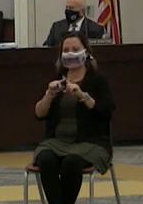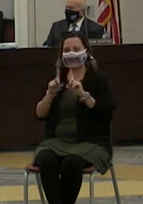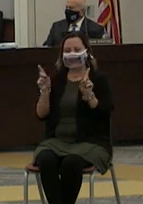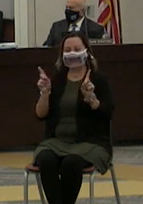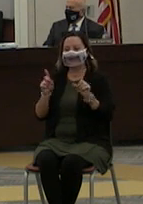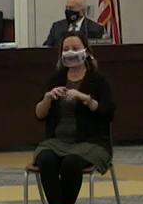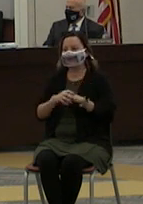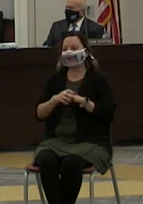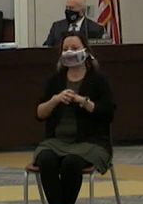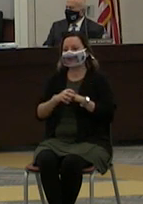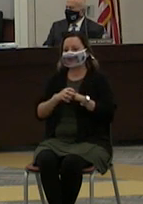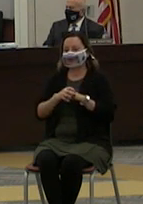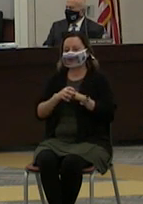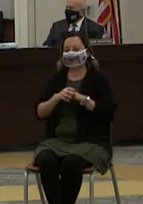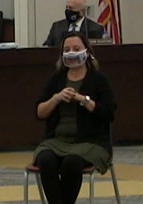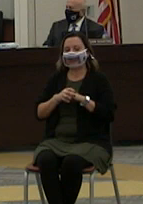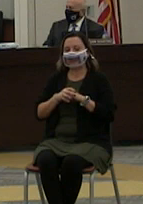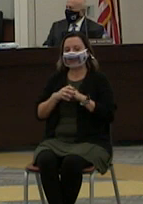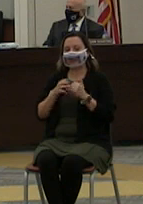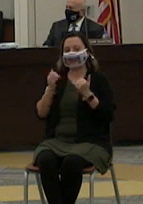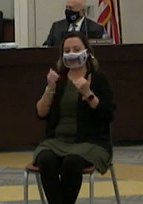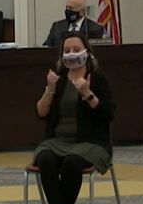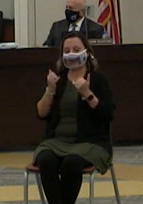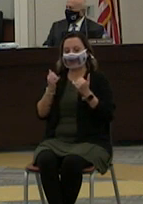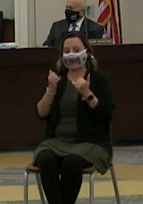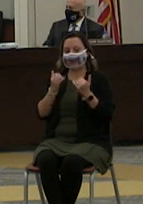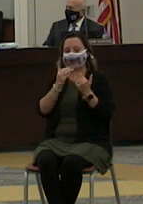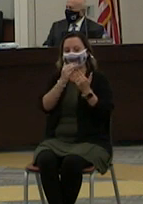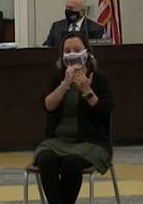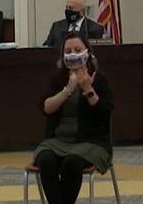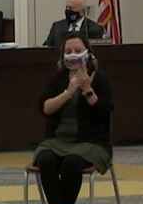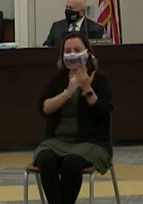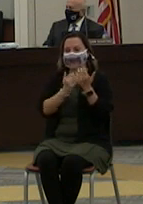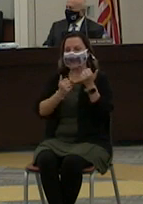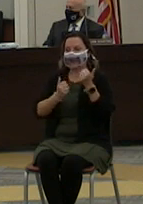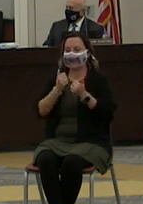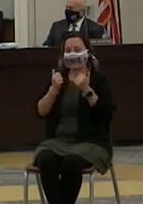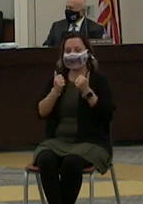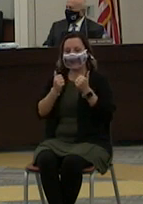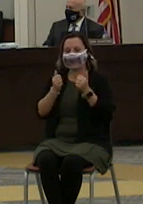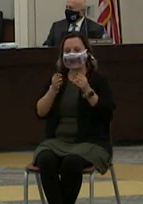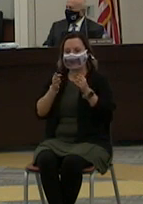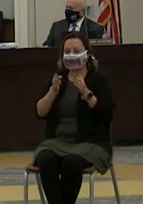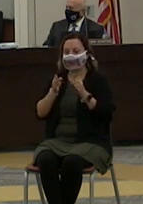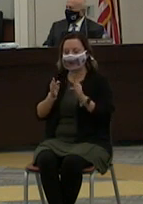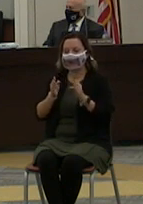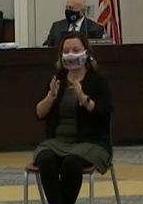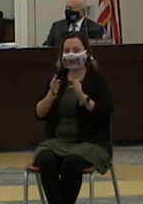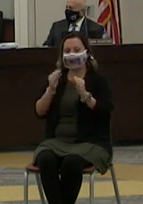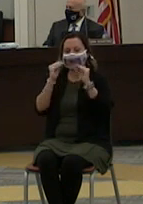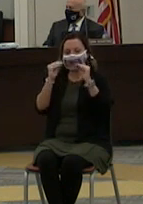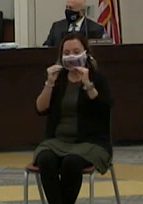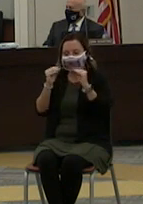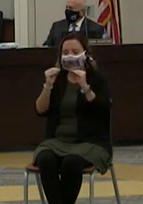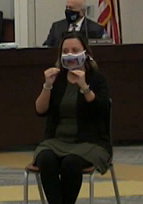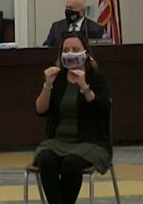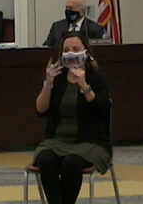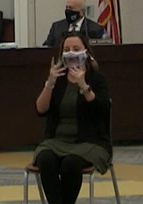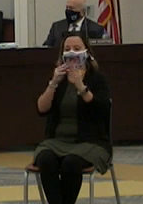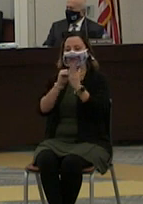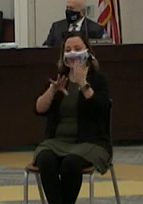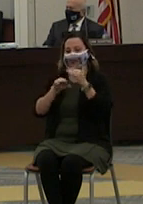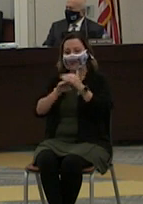generating now, we're listing what mode of instruction students are accessing, both with attendance